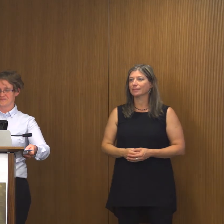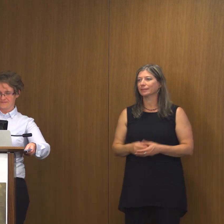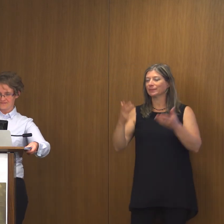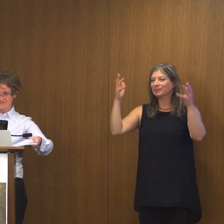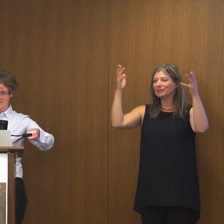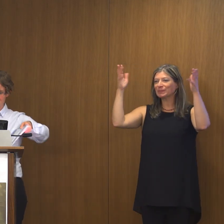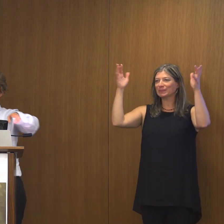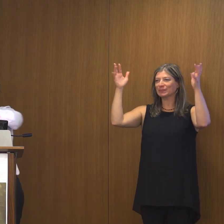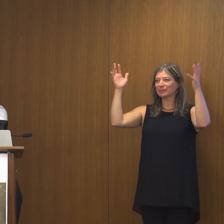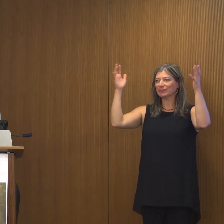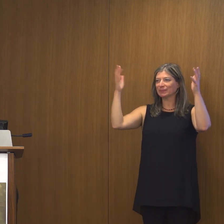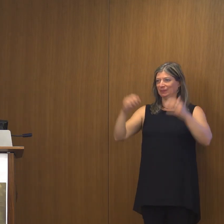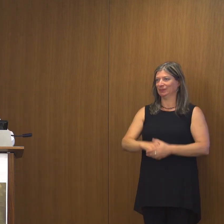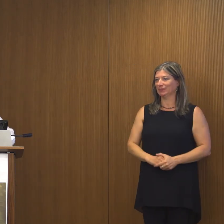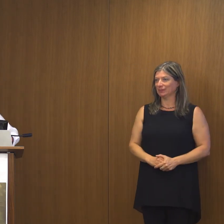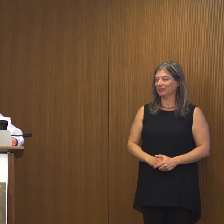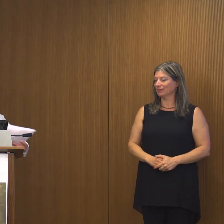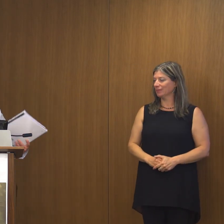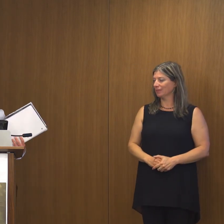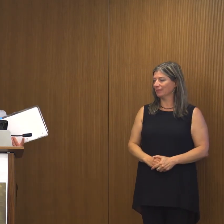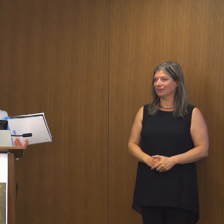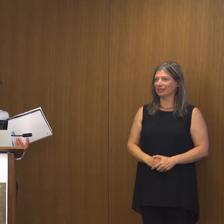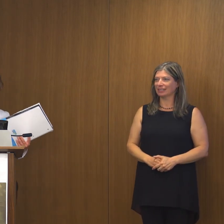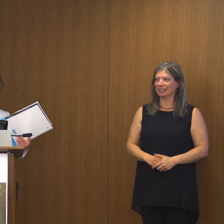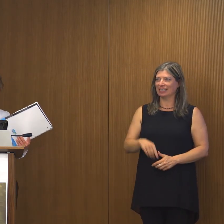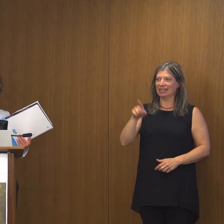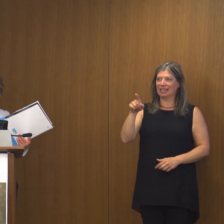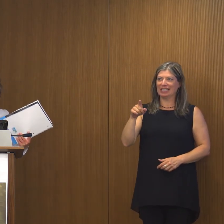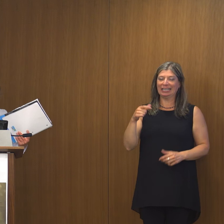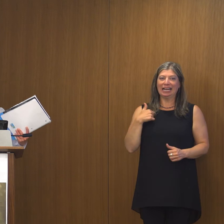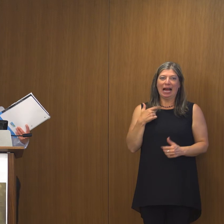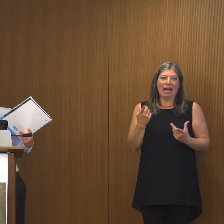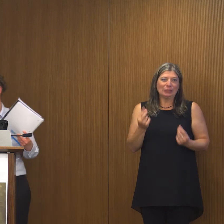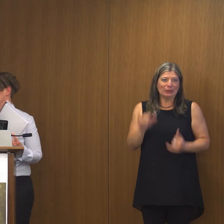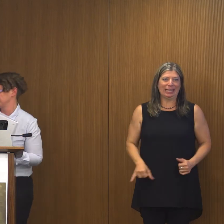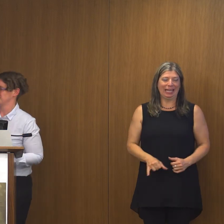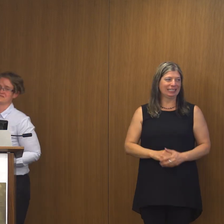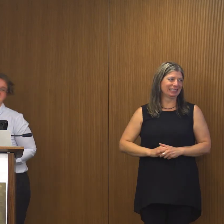Let's do this thing.